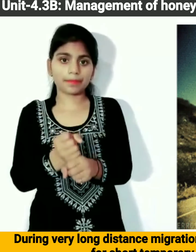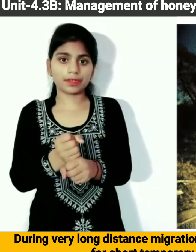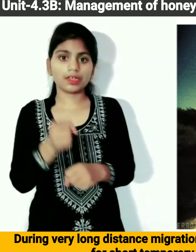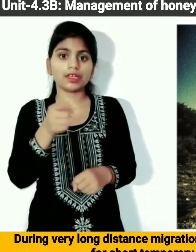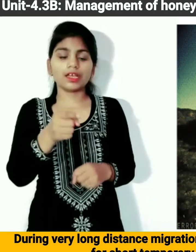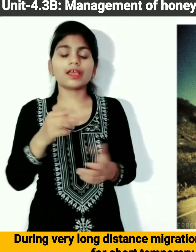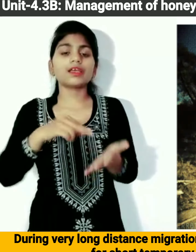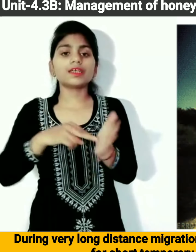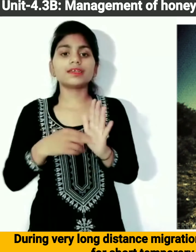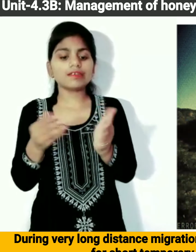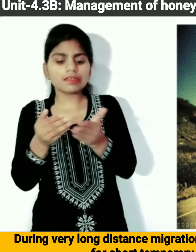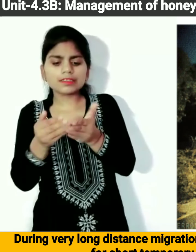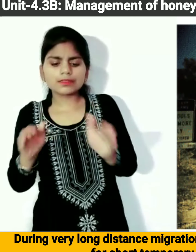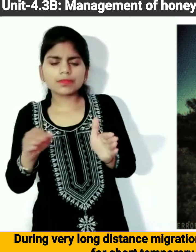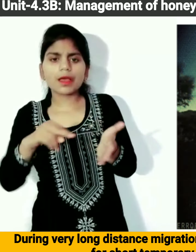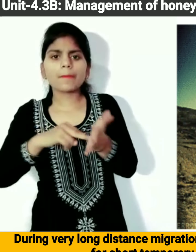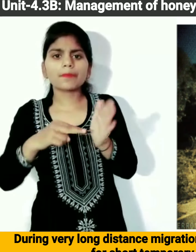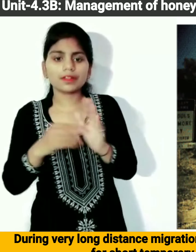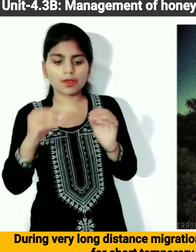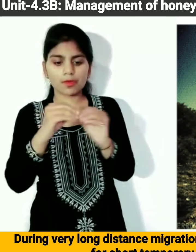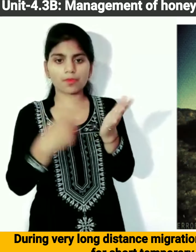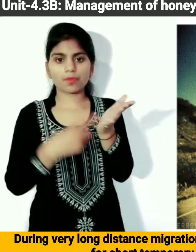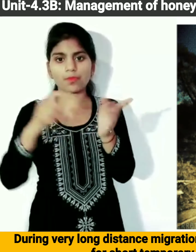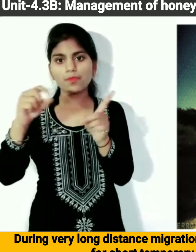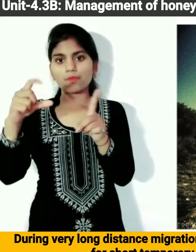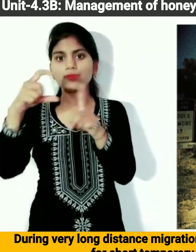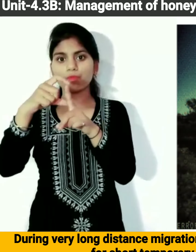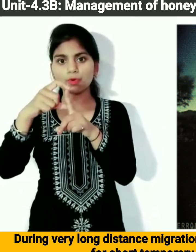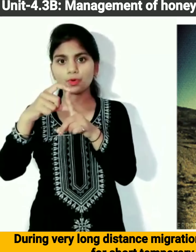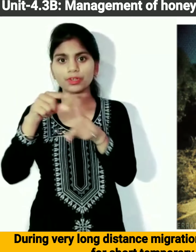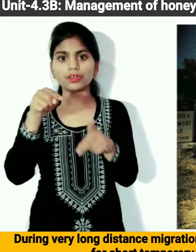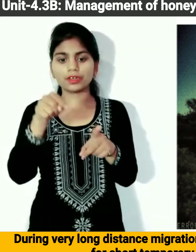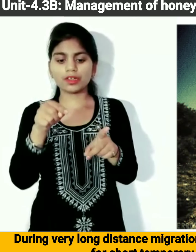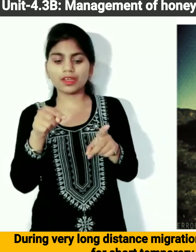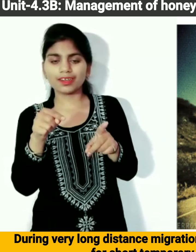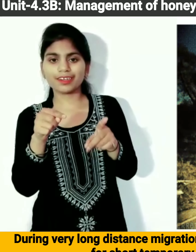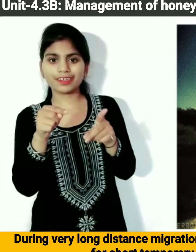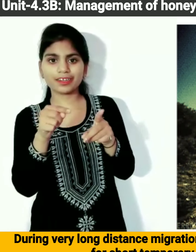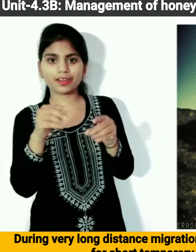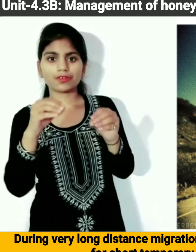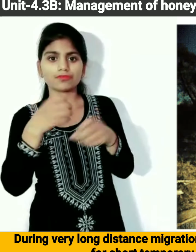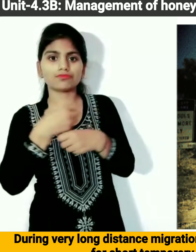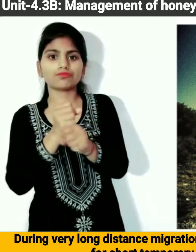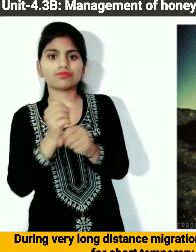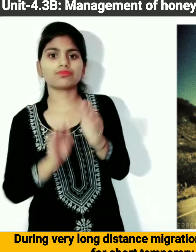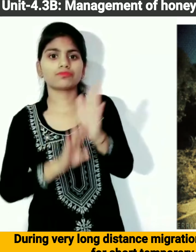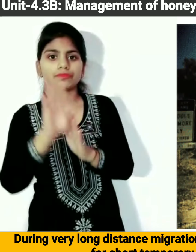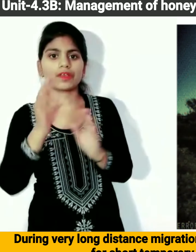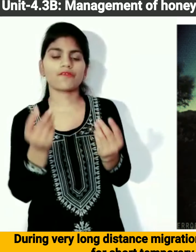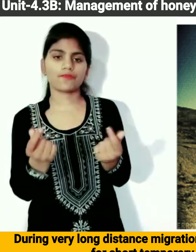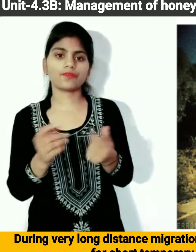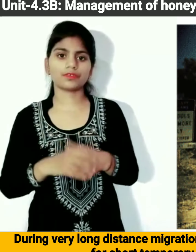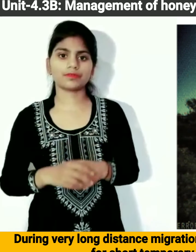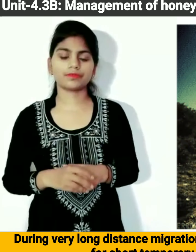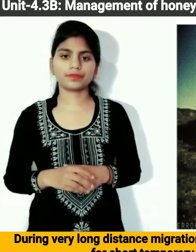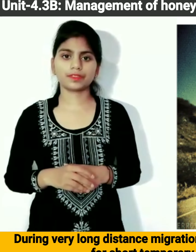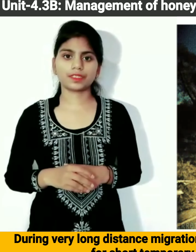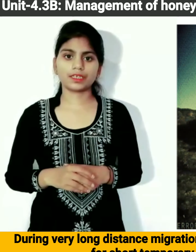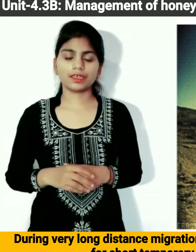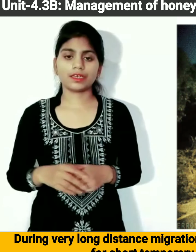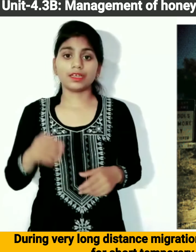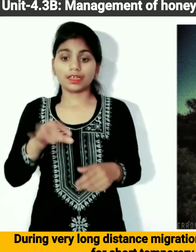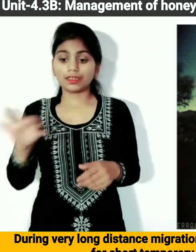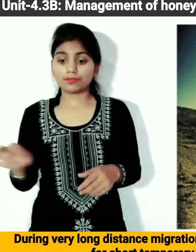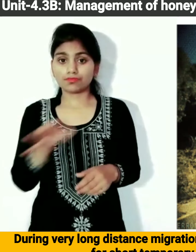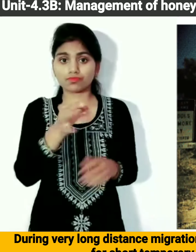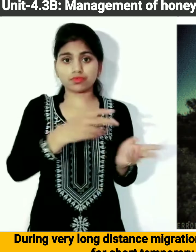During very long distance migration of colonies in very hot weather, have one